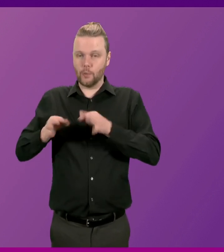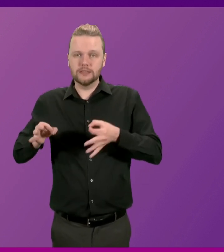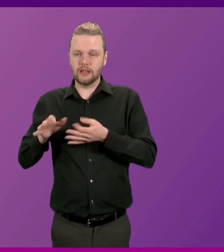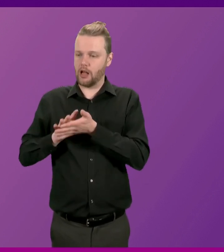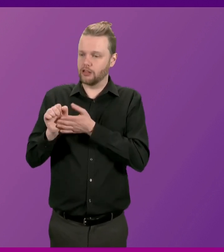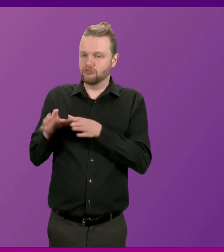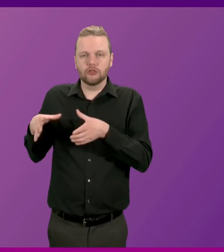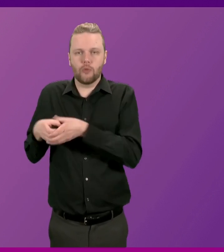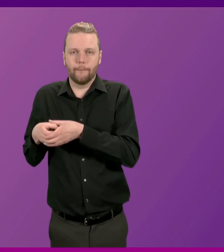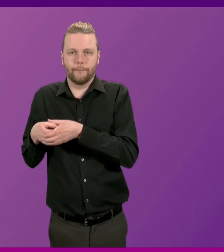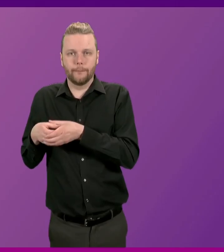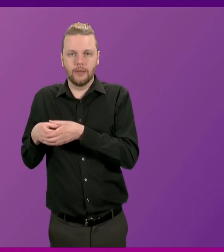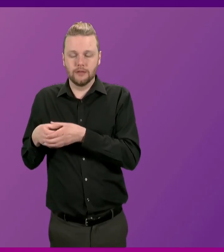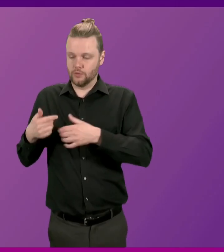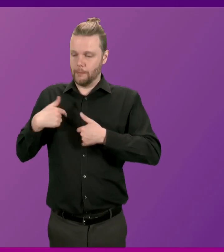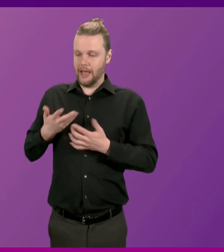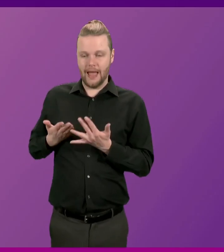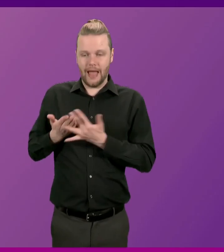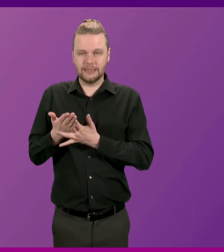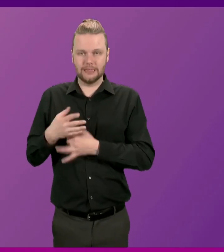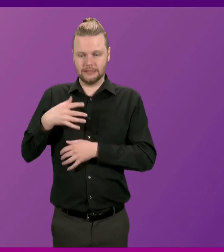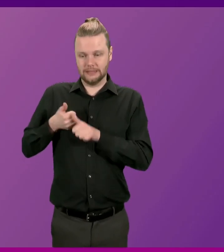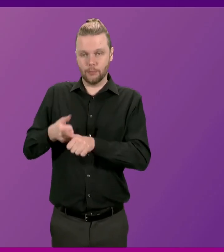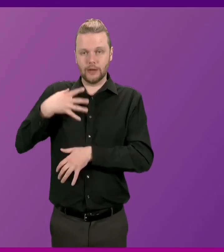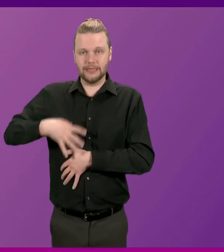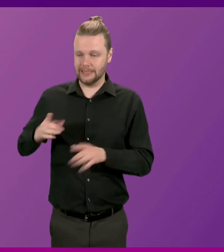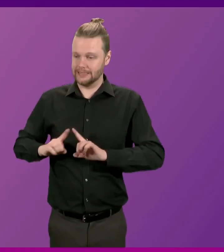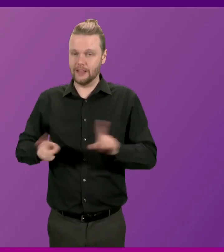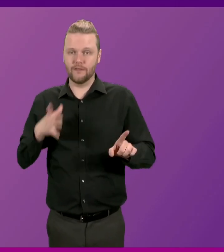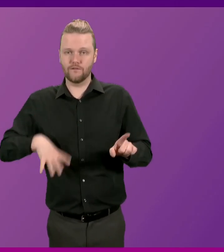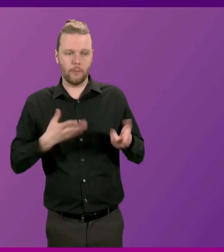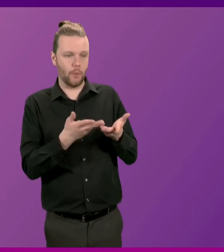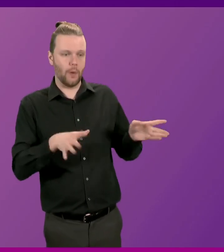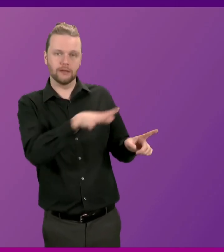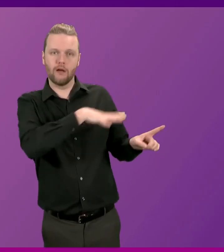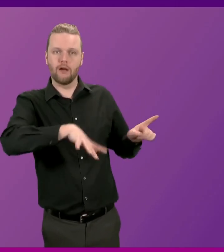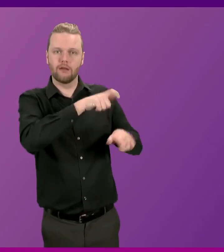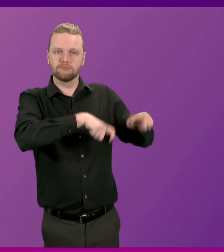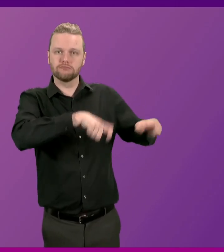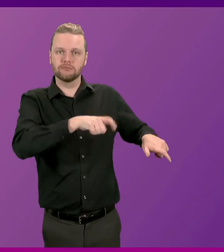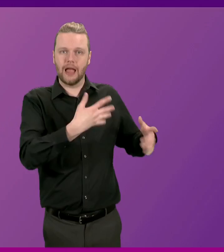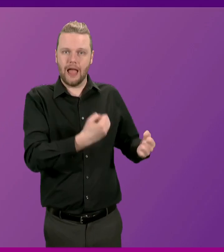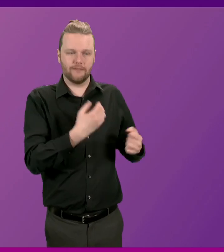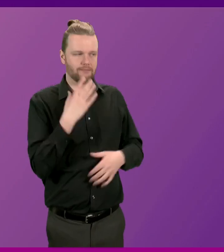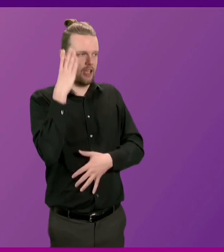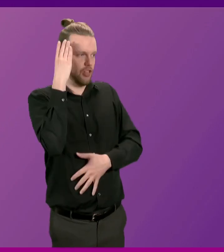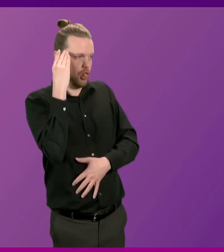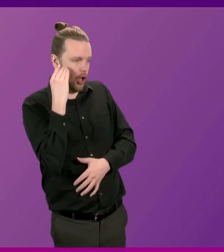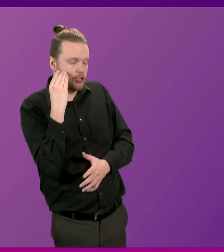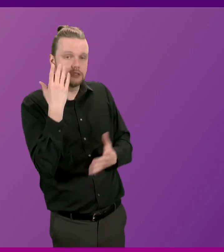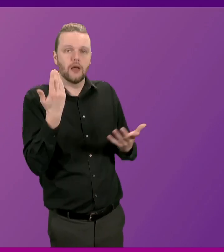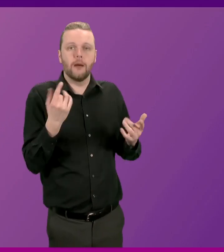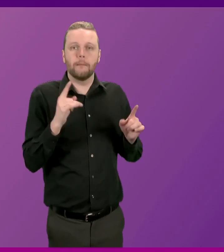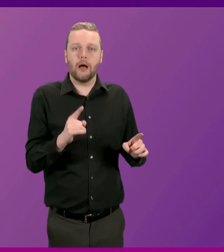their access needs and their support needs will actually be quite different from a wider population of people who might have a hearing loss but